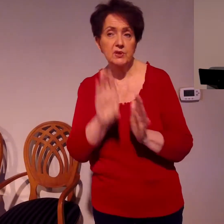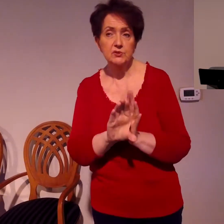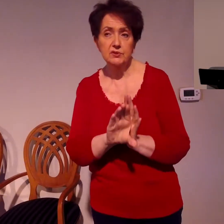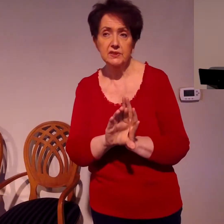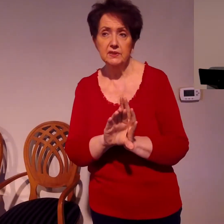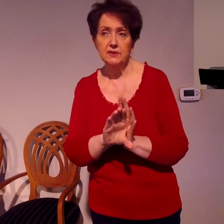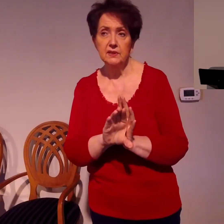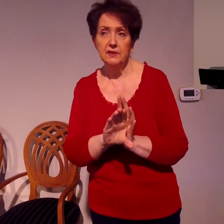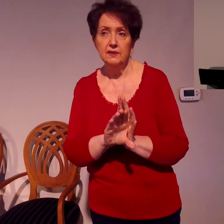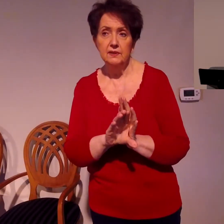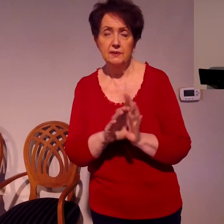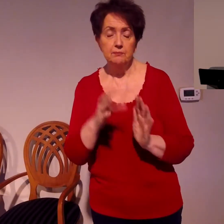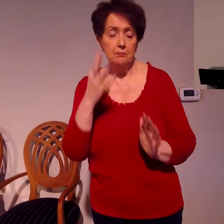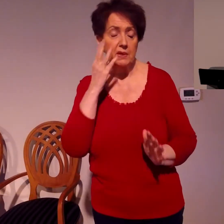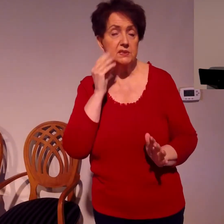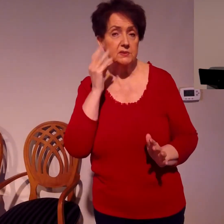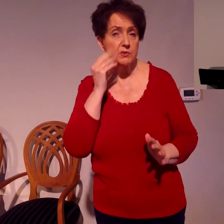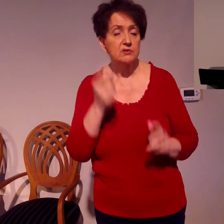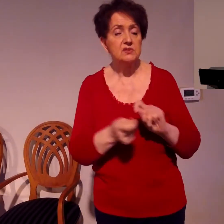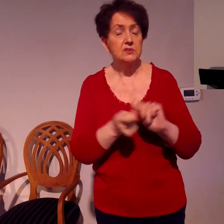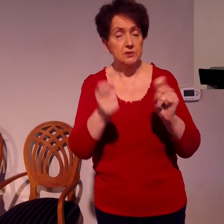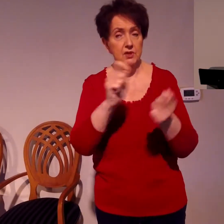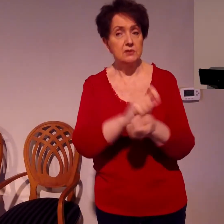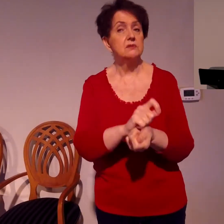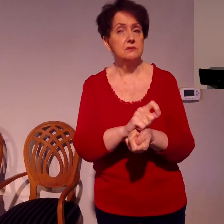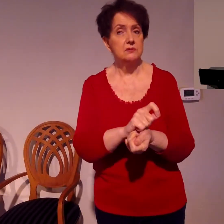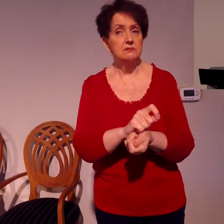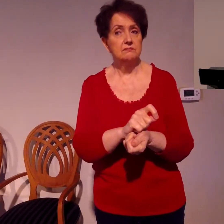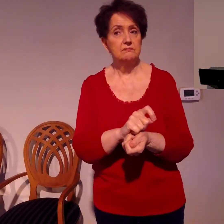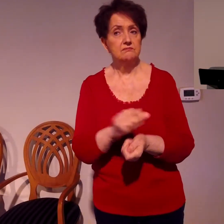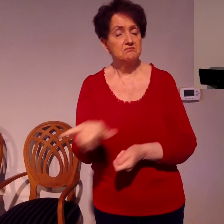experience, it sure has changed a lot too.